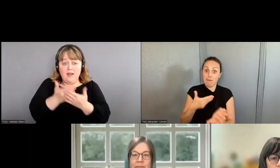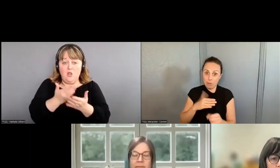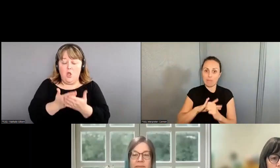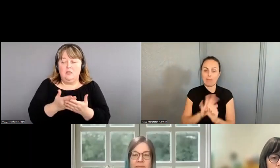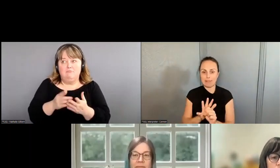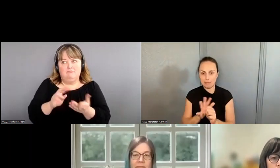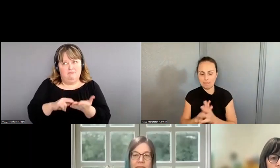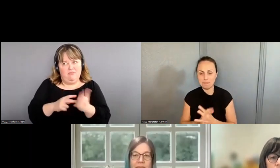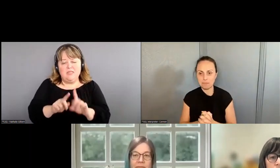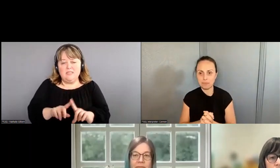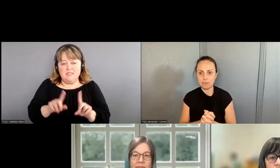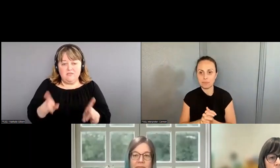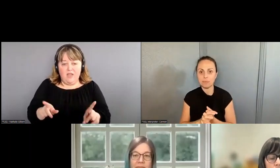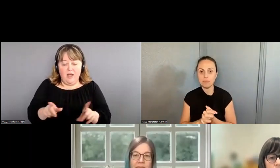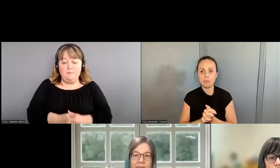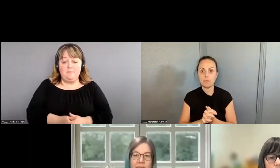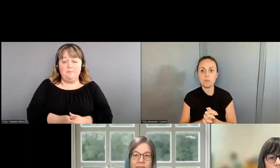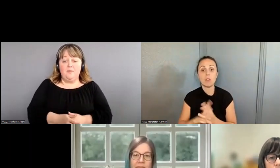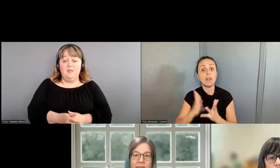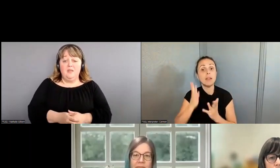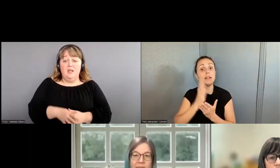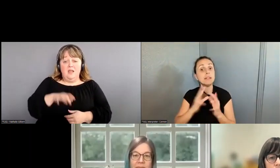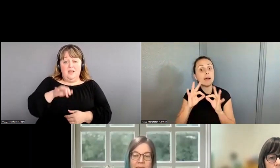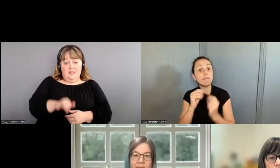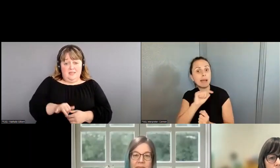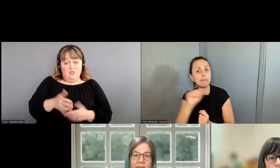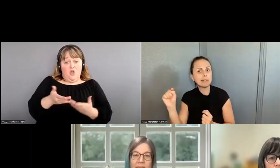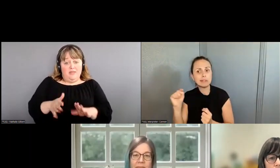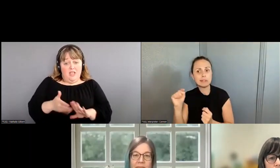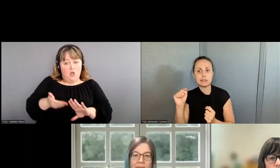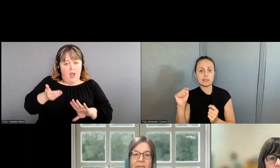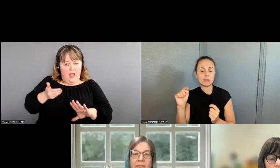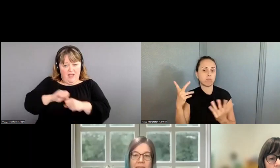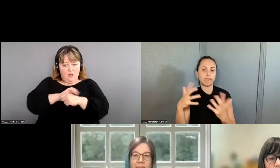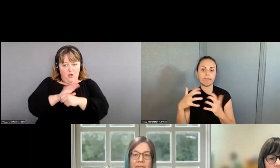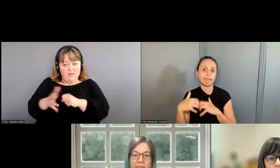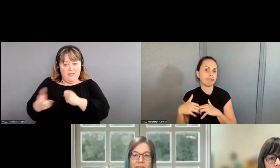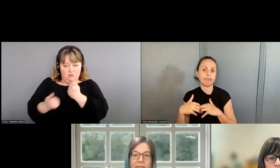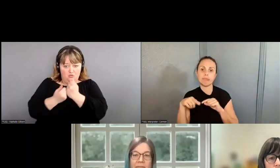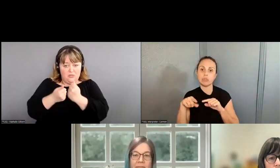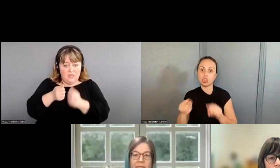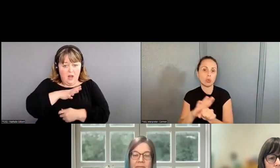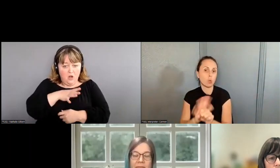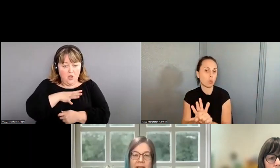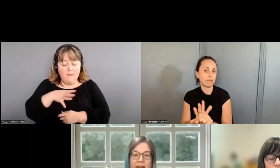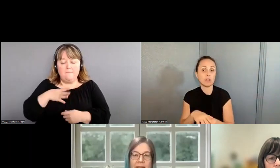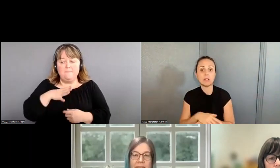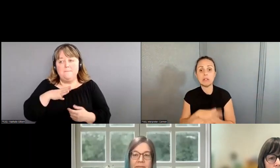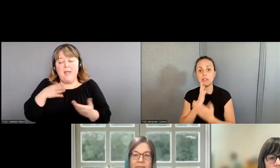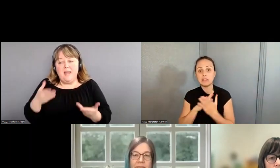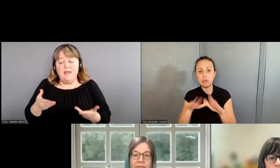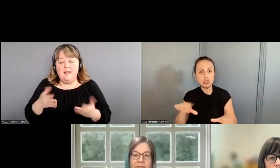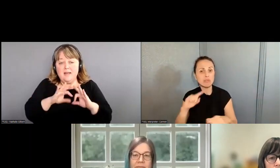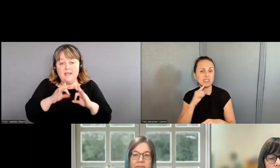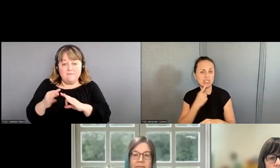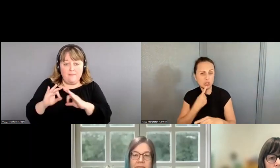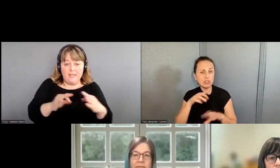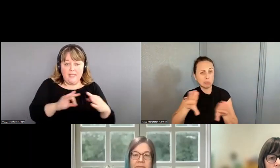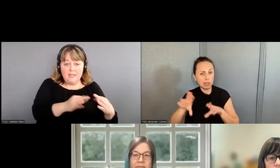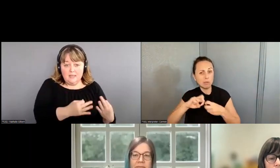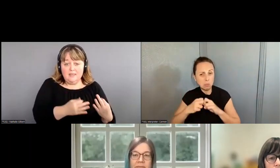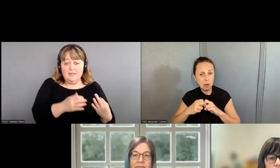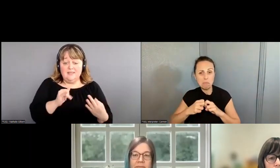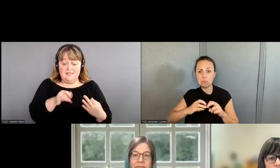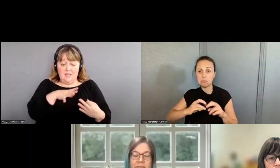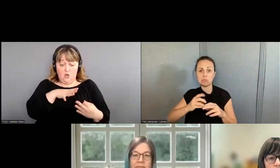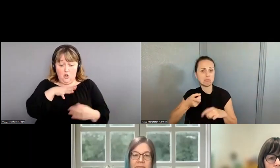pandemic. And then there are families that completely broke down, and children with significant behavioral issues,